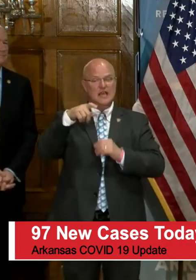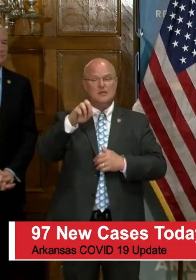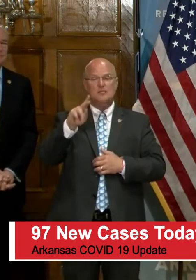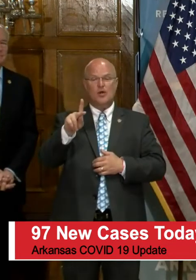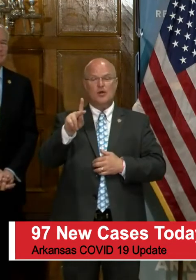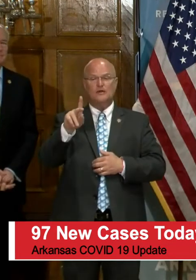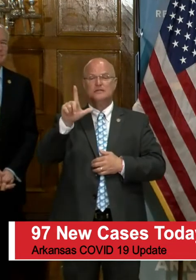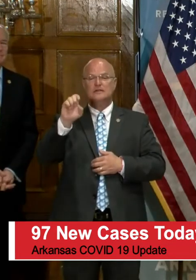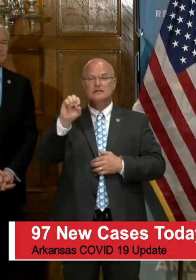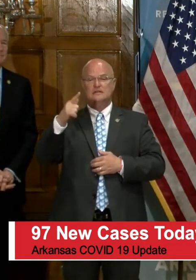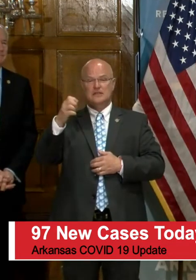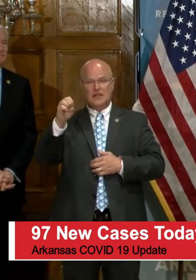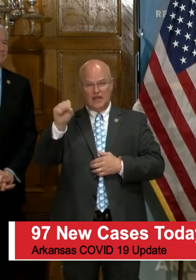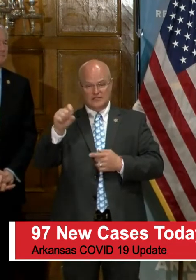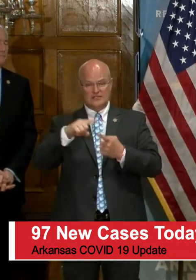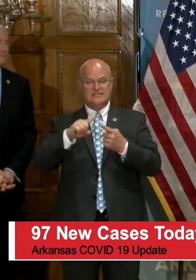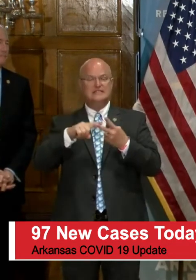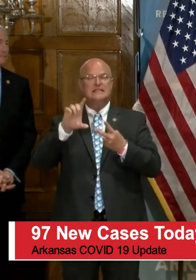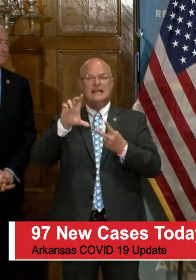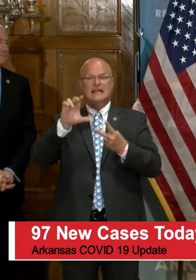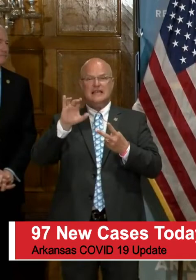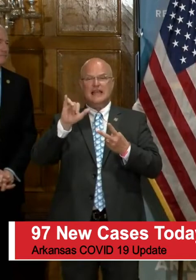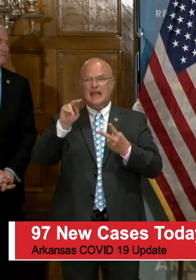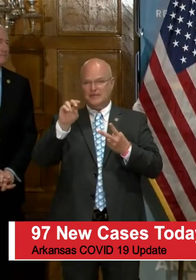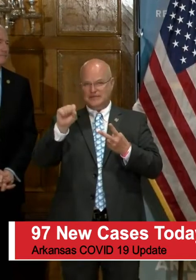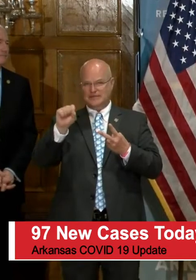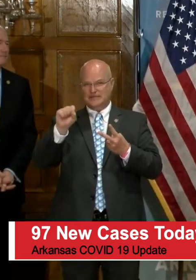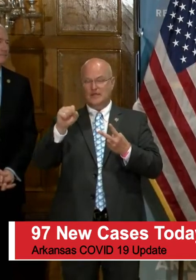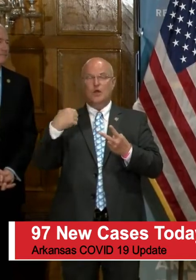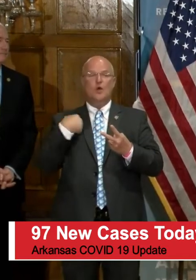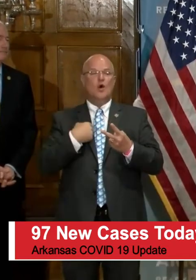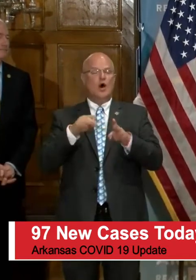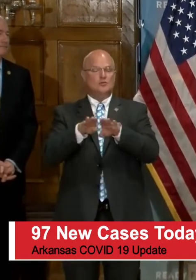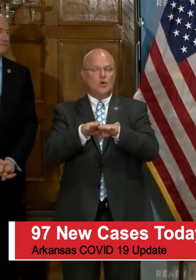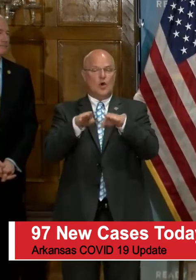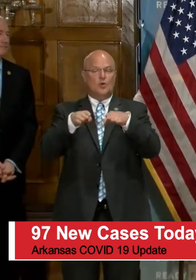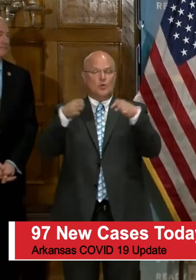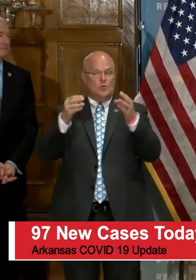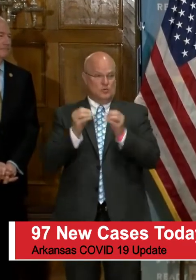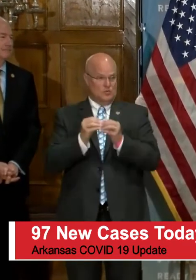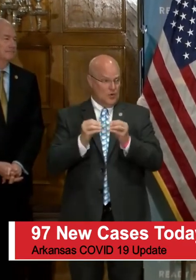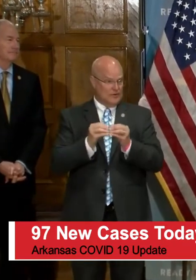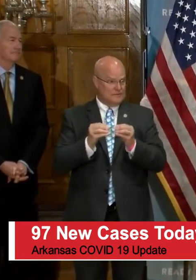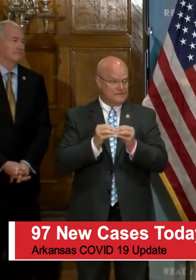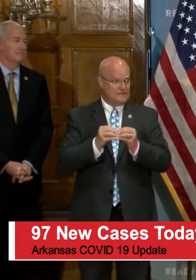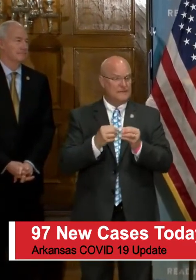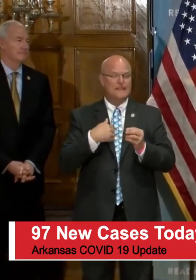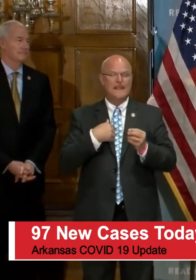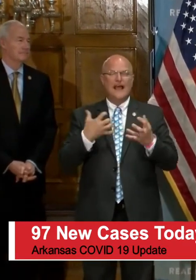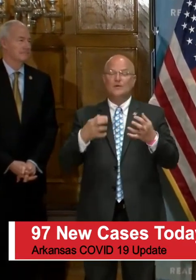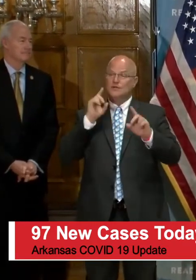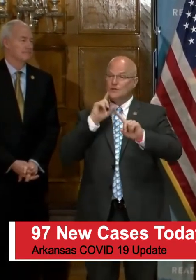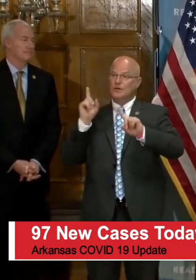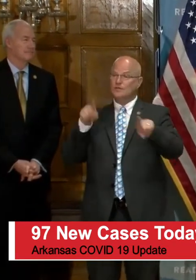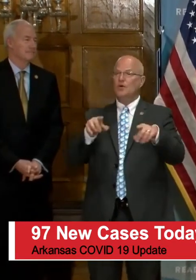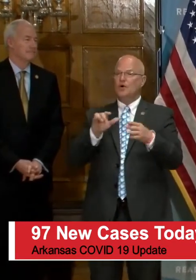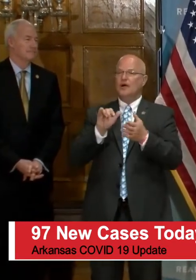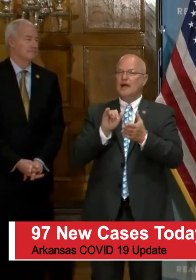and cabins, and we will also loosen other restrictions. I wanted to report that the